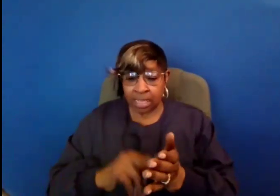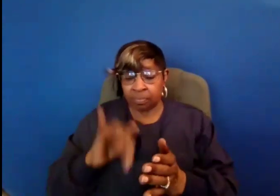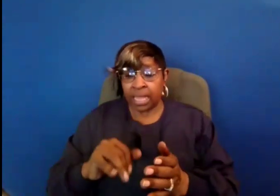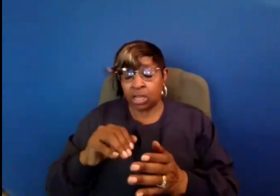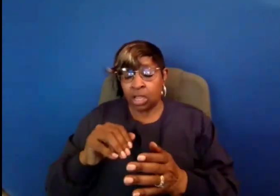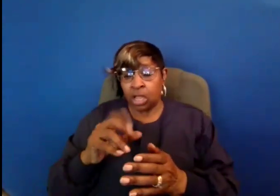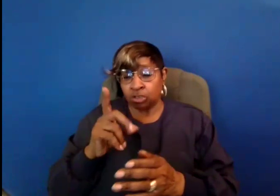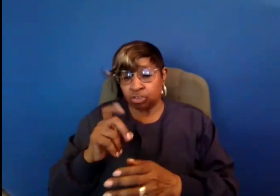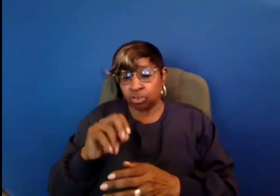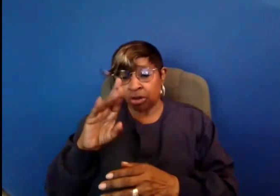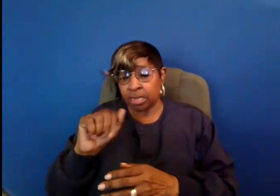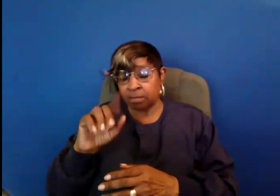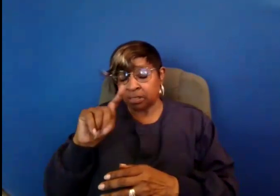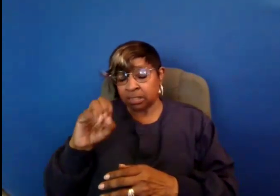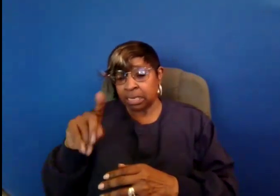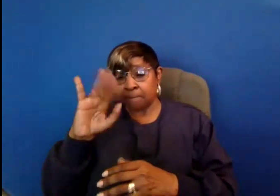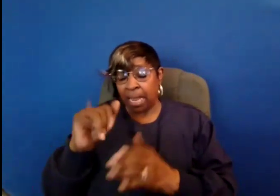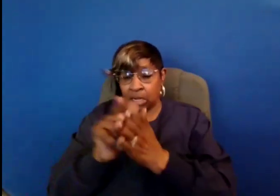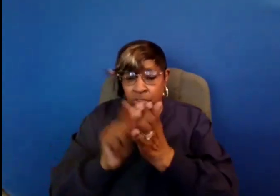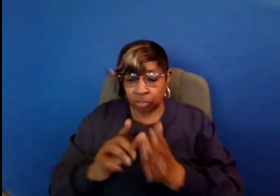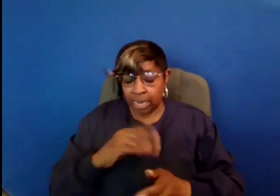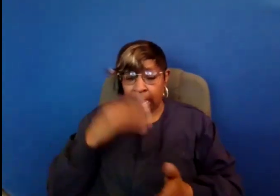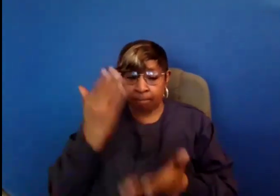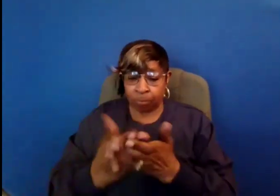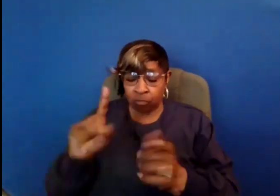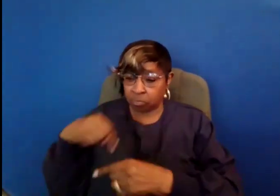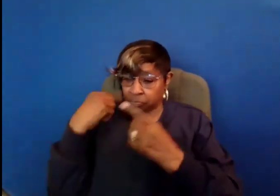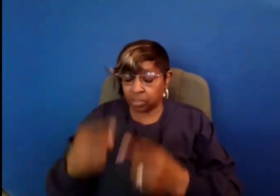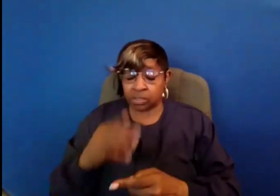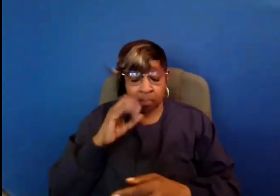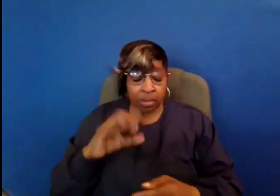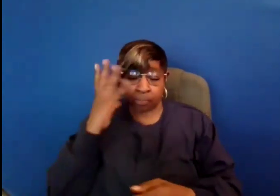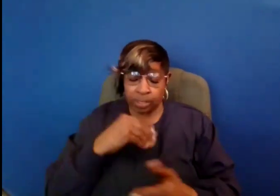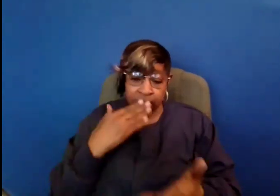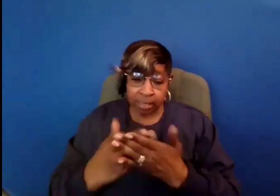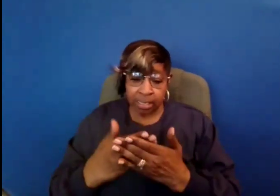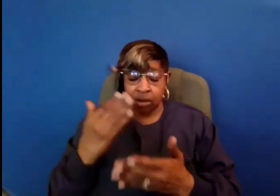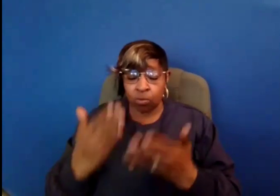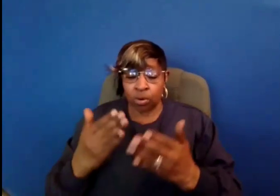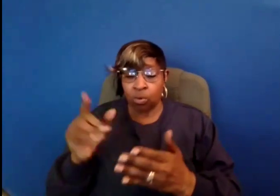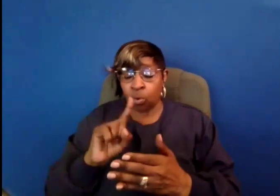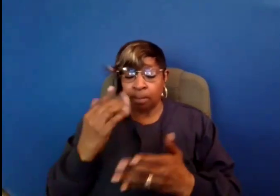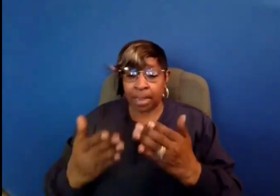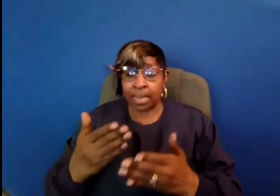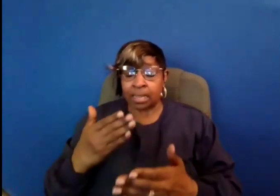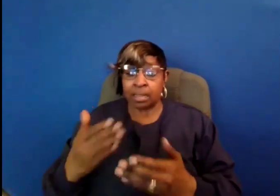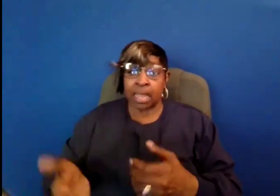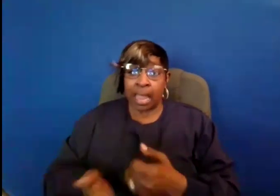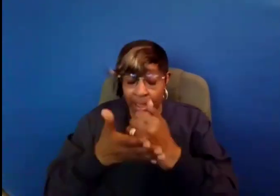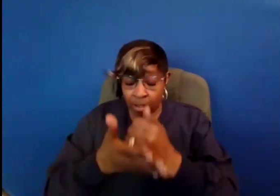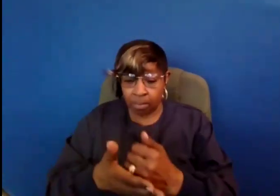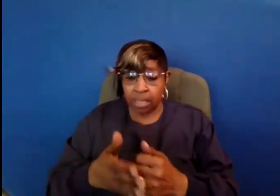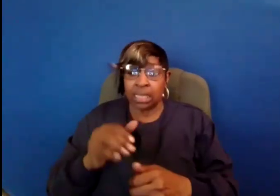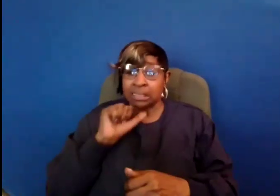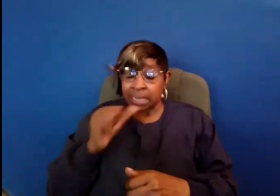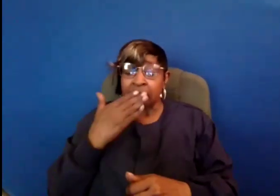by attorneys or have been proven over time to be effective, where that might be helpful. So it's not a bad place to start. The ultimate